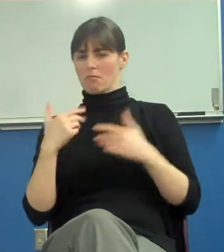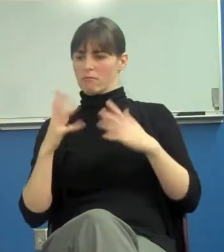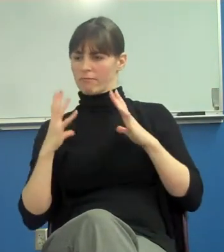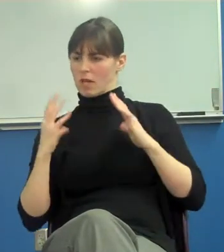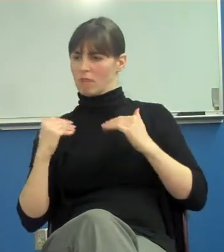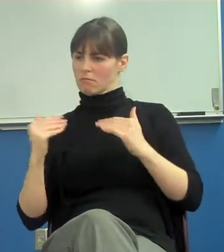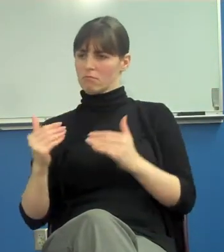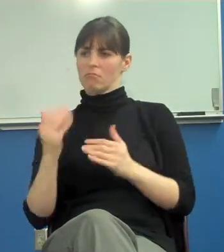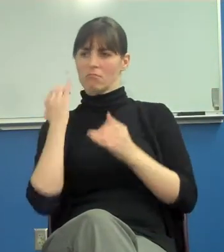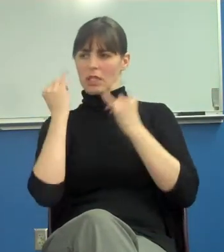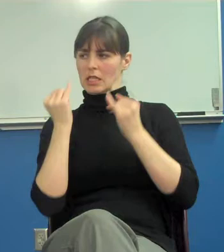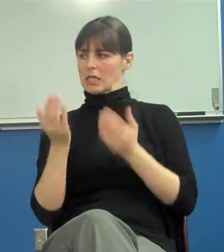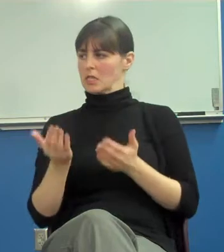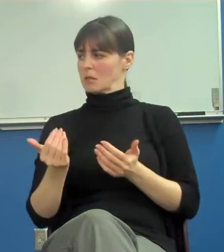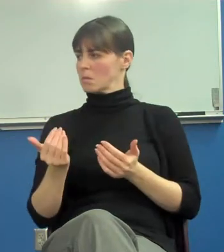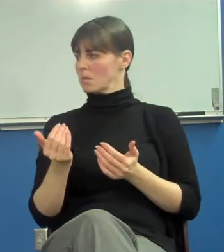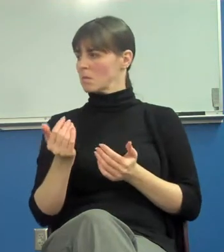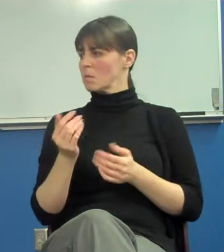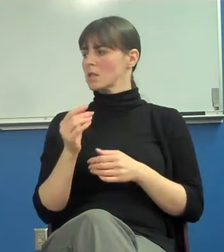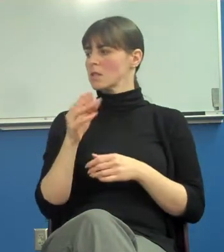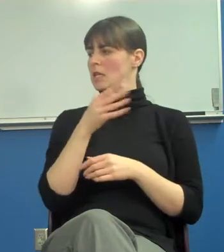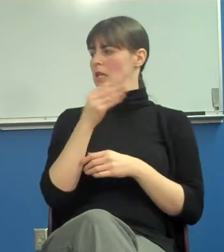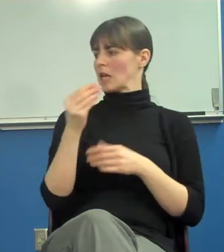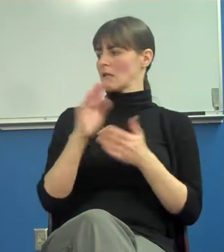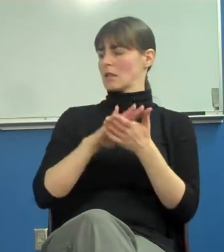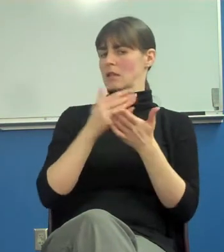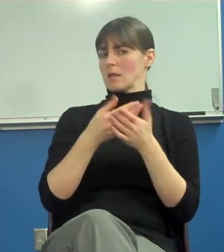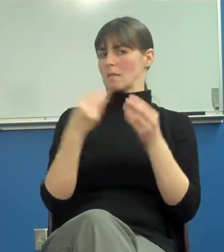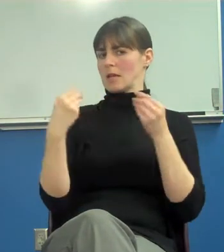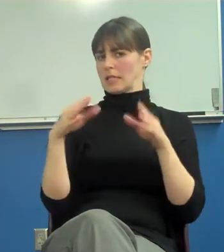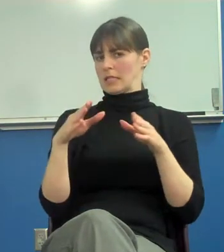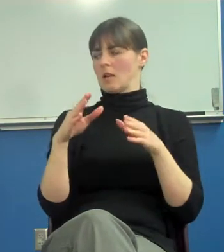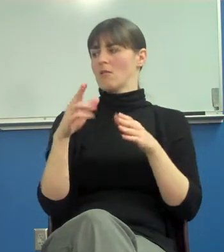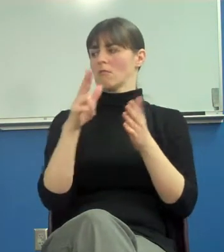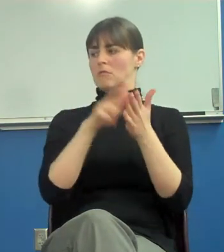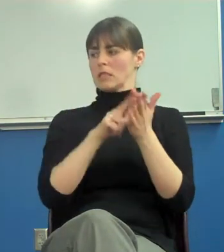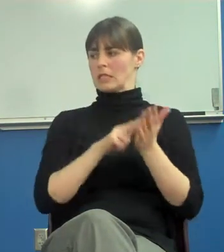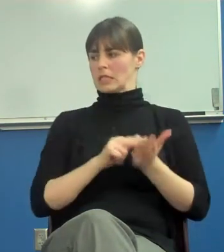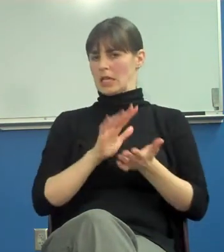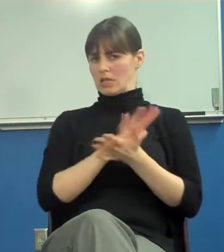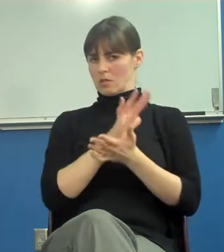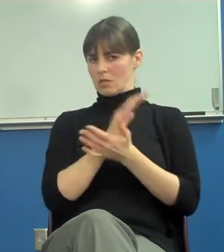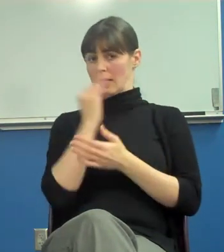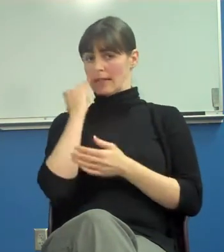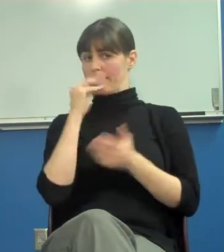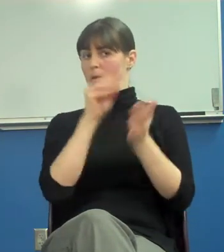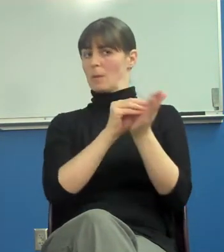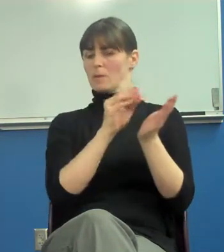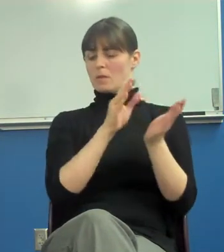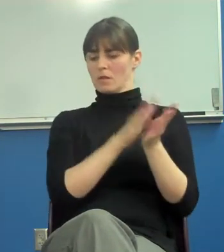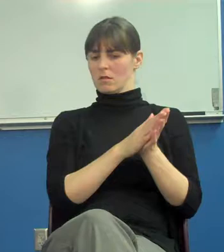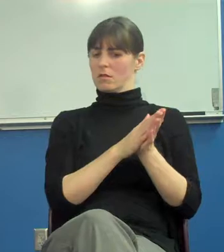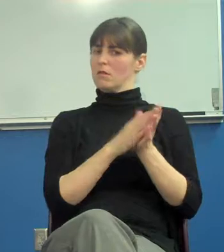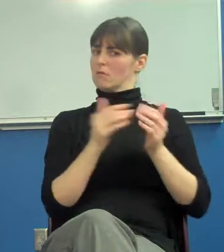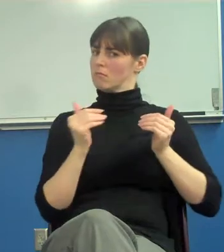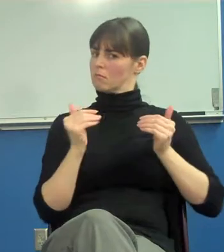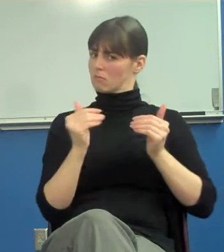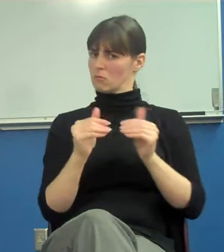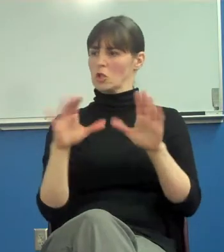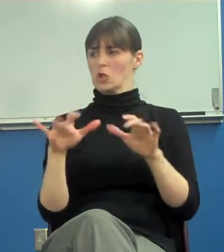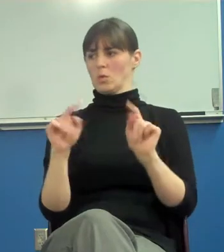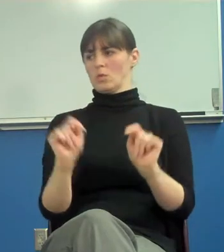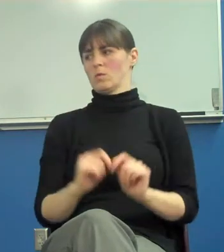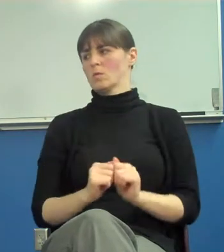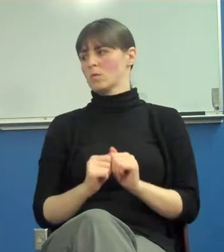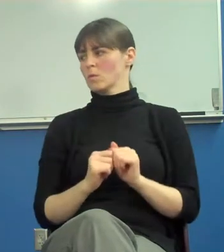ideas. And the bake sale, I have the sign-up sheets. And if you put your name down, please follow through.